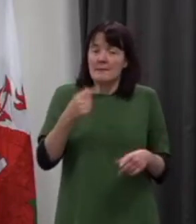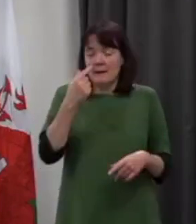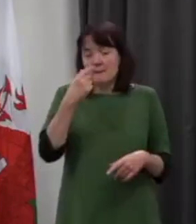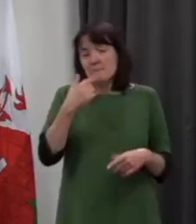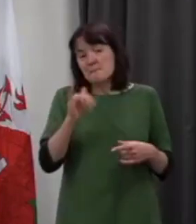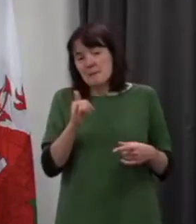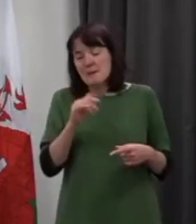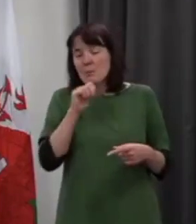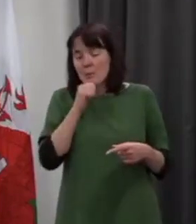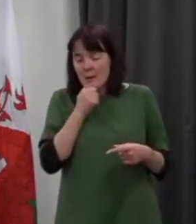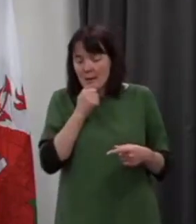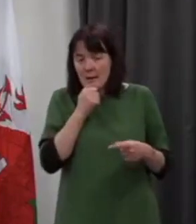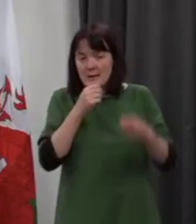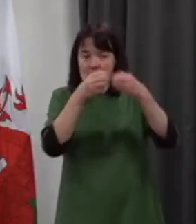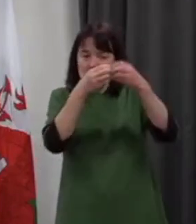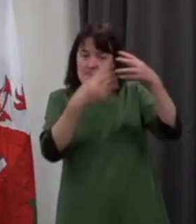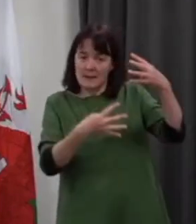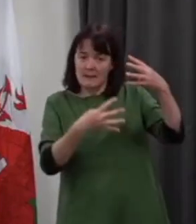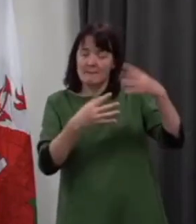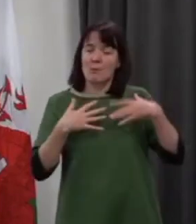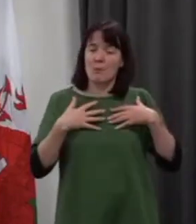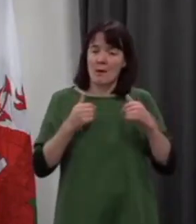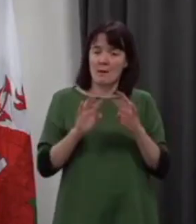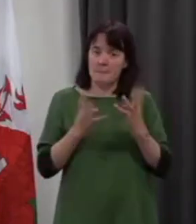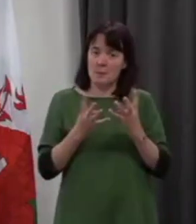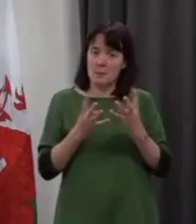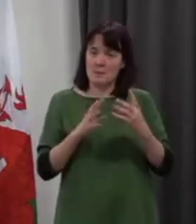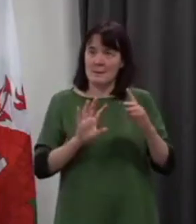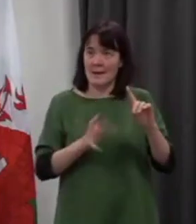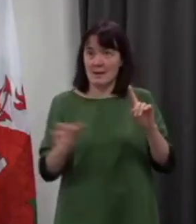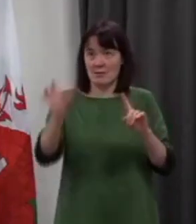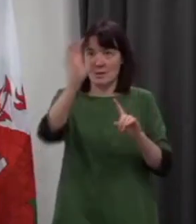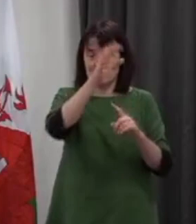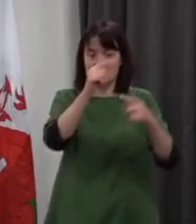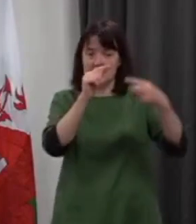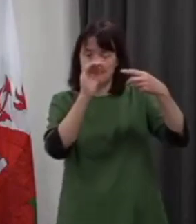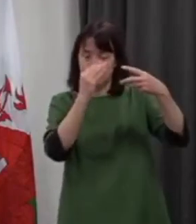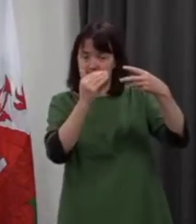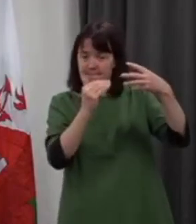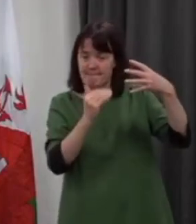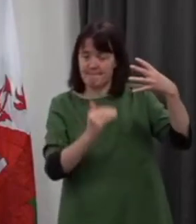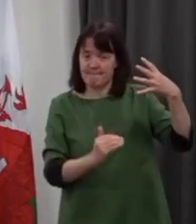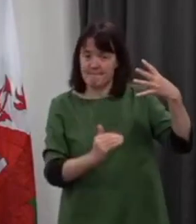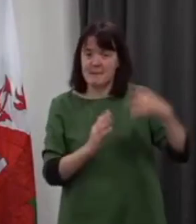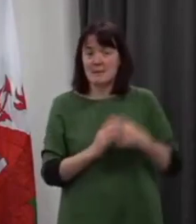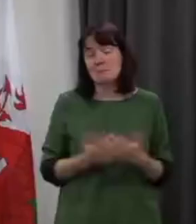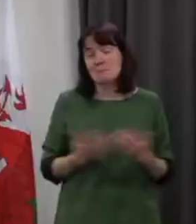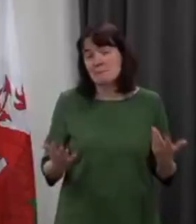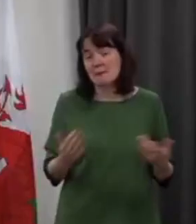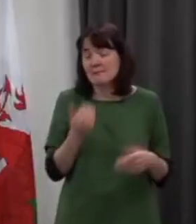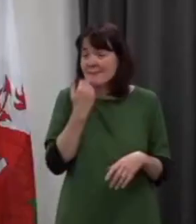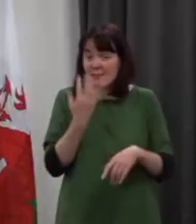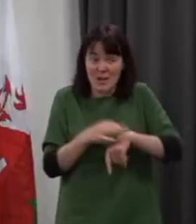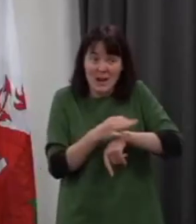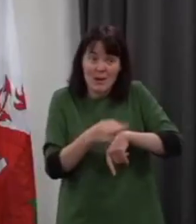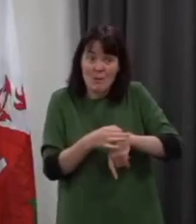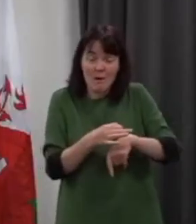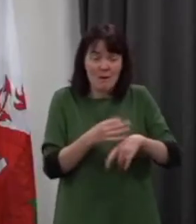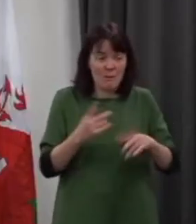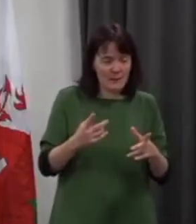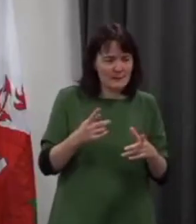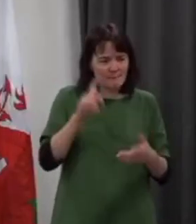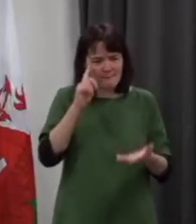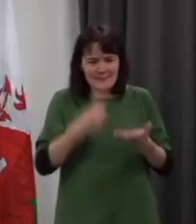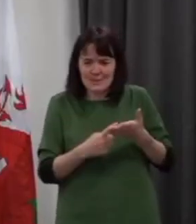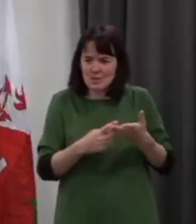breakdowns for the numbers of deaths in Wales. But every hour We have to make different choices, and every day we have to think about what we're doing. So